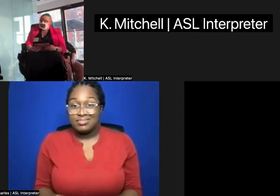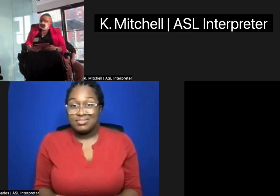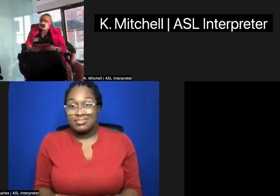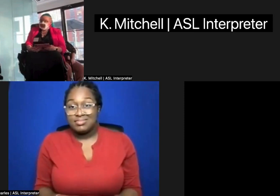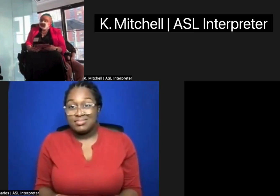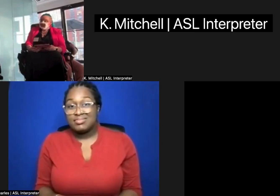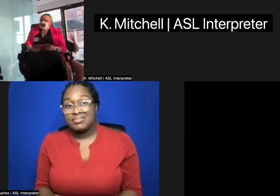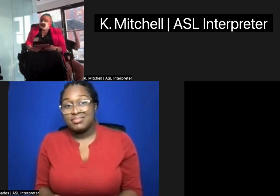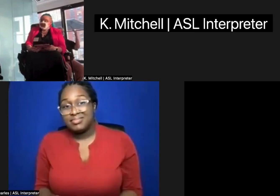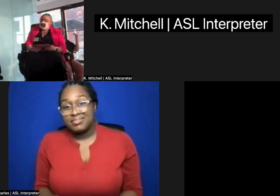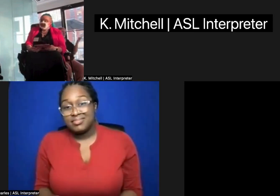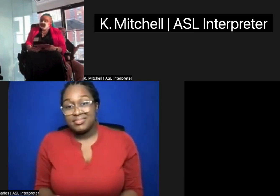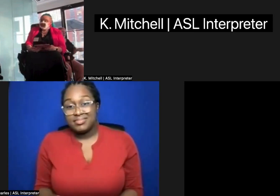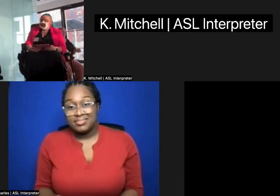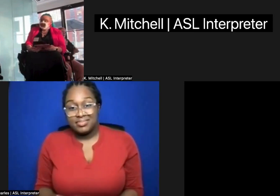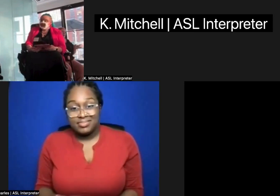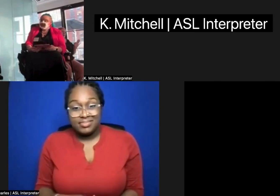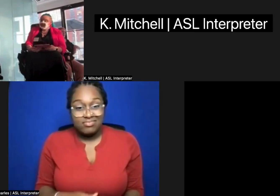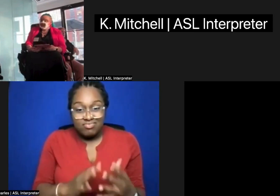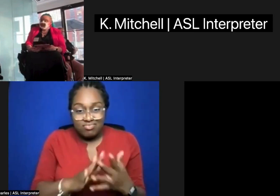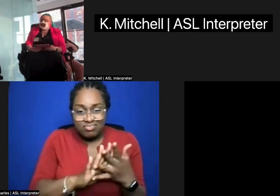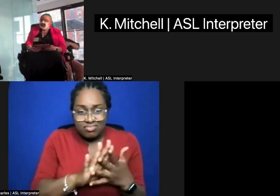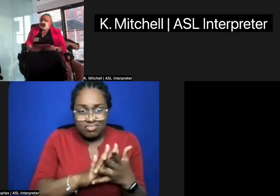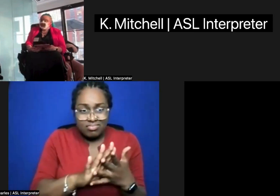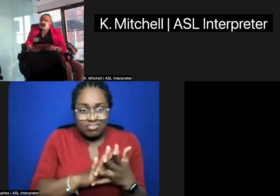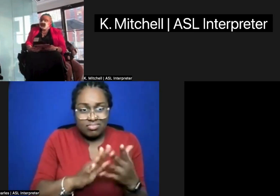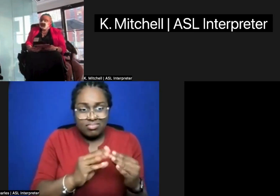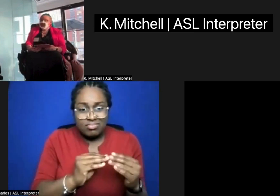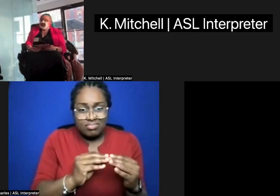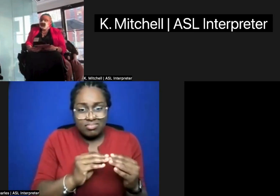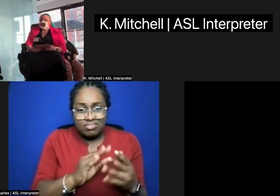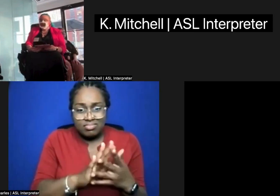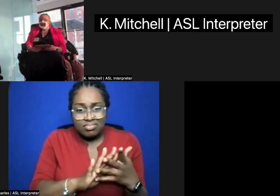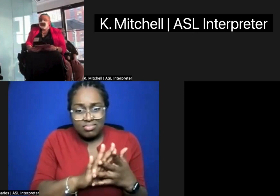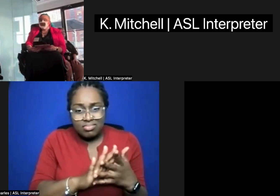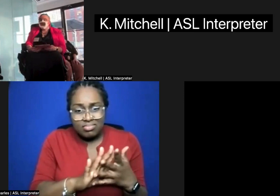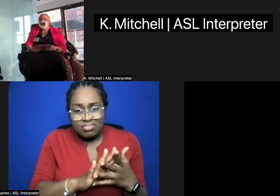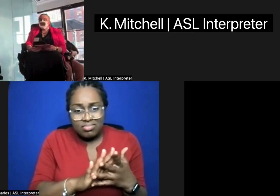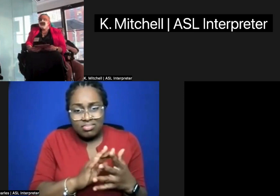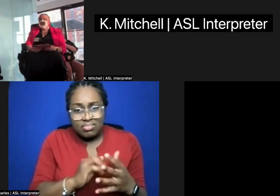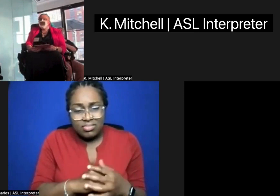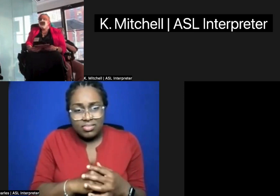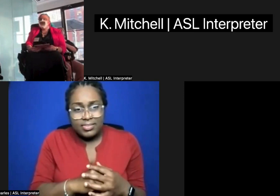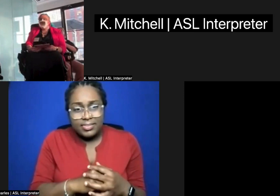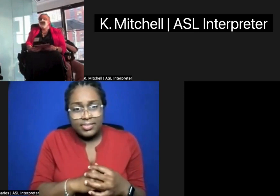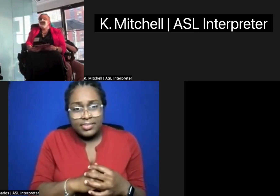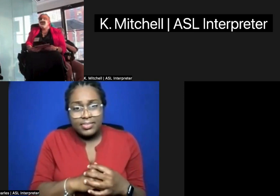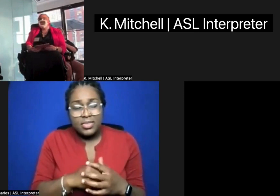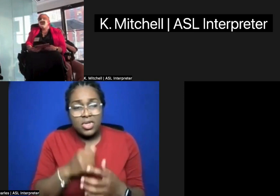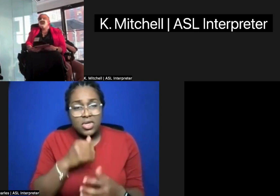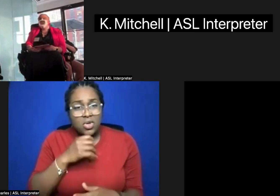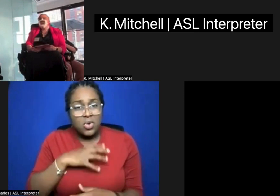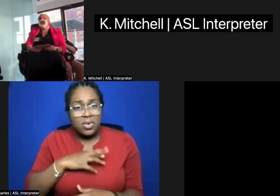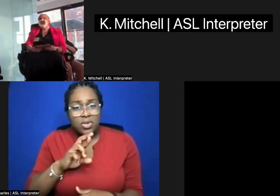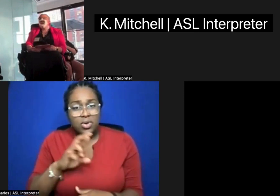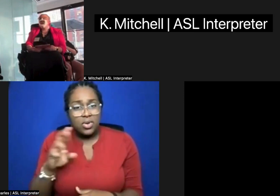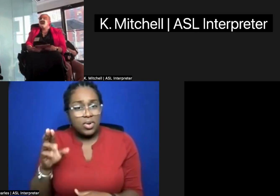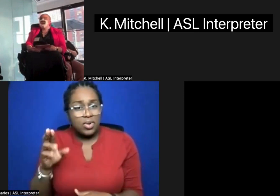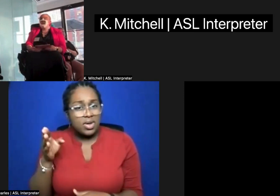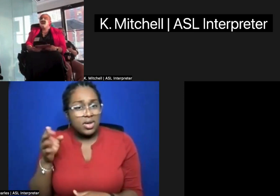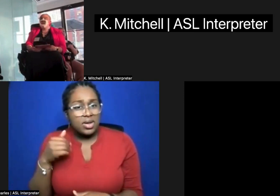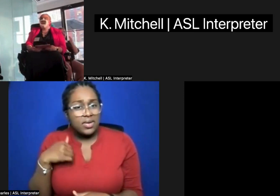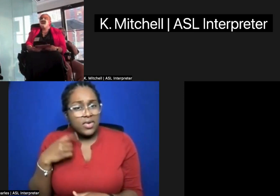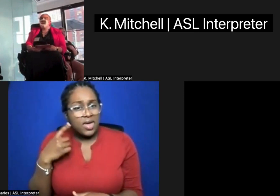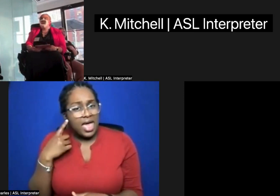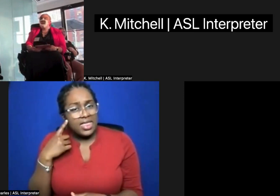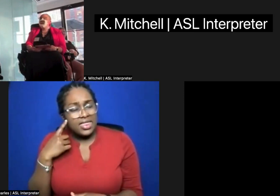really afraid of it, but I understand that can be really scary. Yeah, I think, Emma, what I'm hearing from you, and it resonates